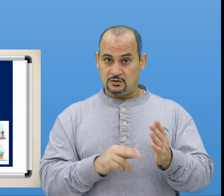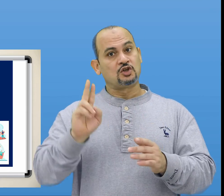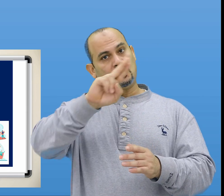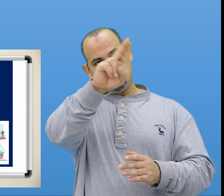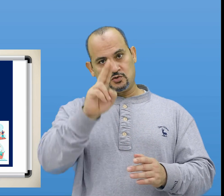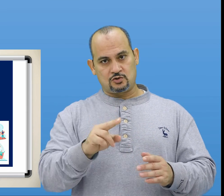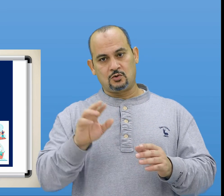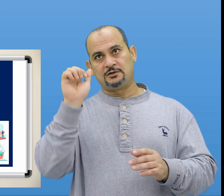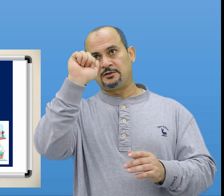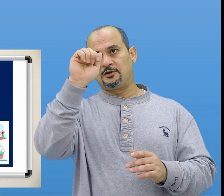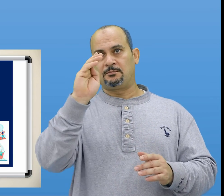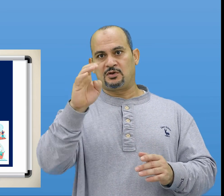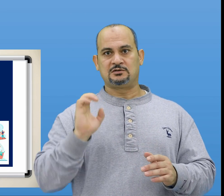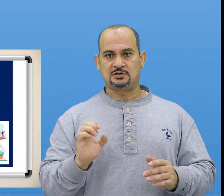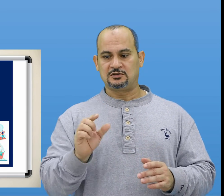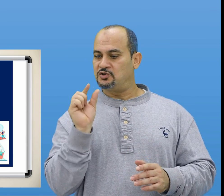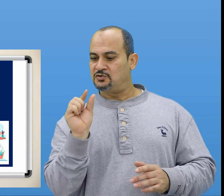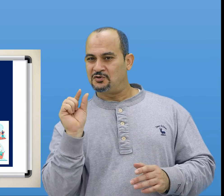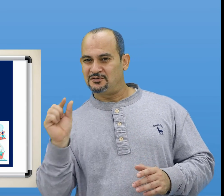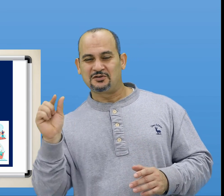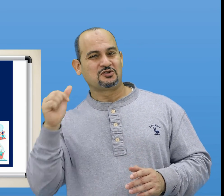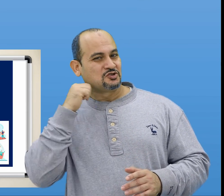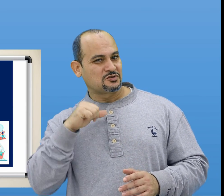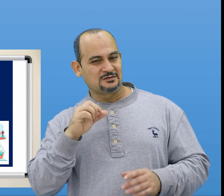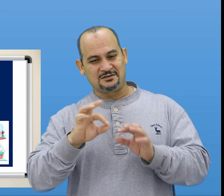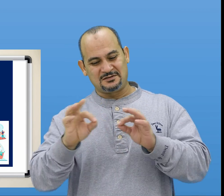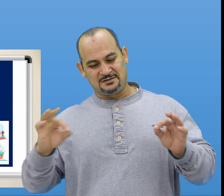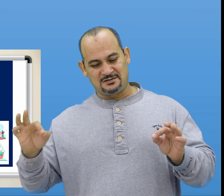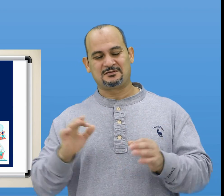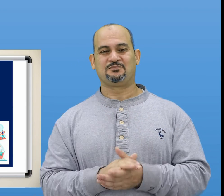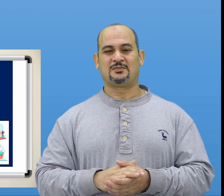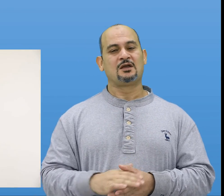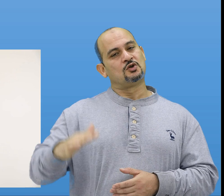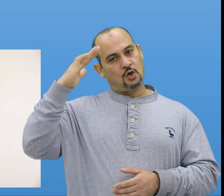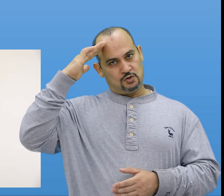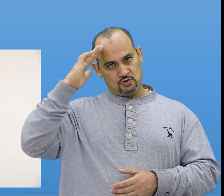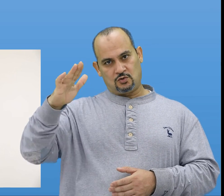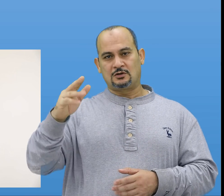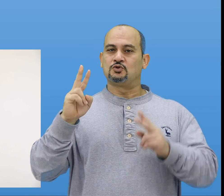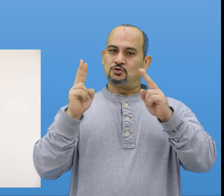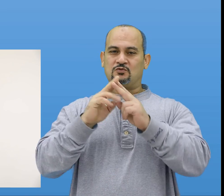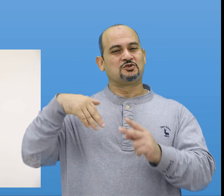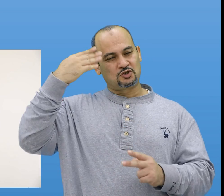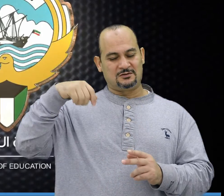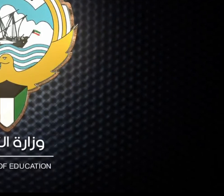activities depending on the occasion itself. If it's a birthday, if it's a Mother's Day, if it's a graduate. For today's episode, thank you for watching.